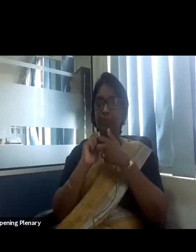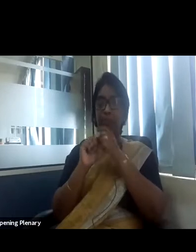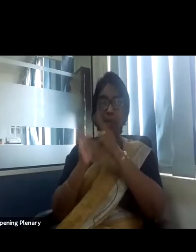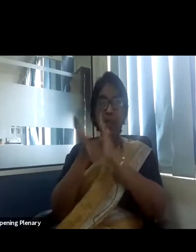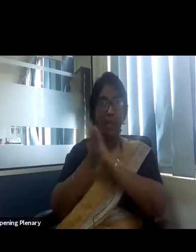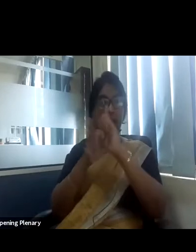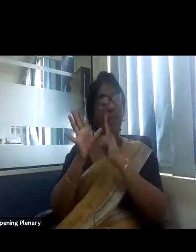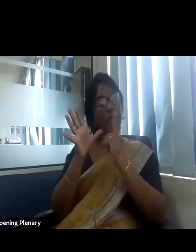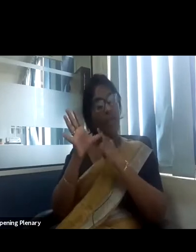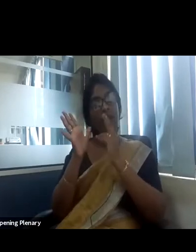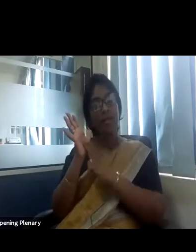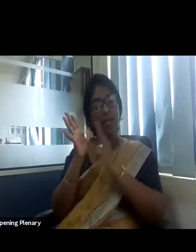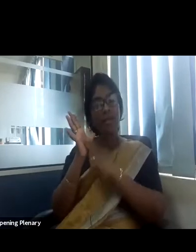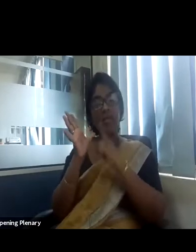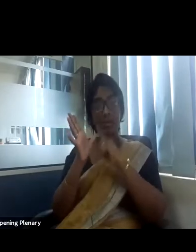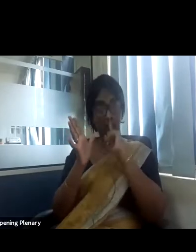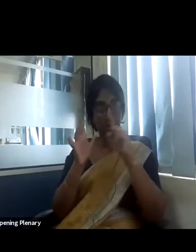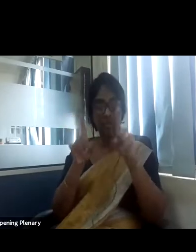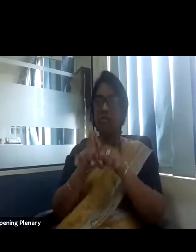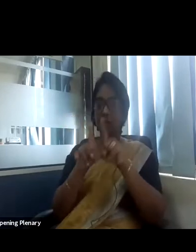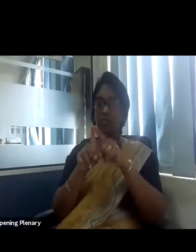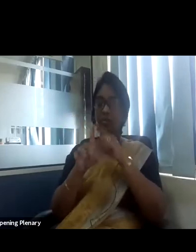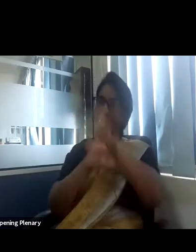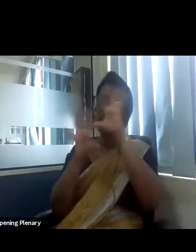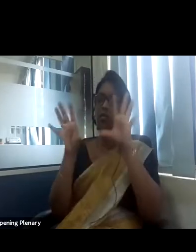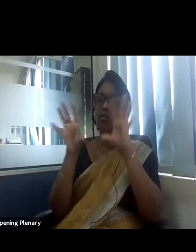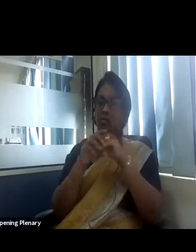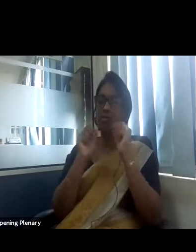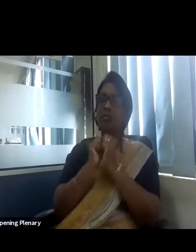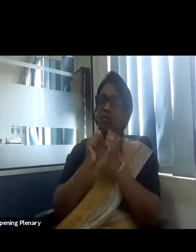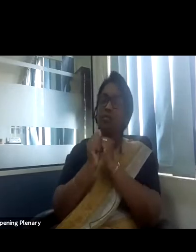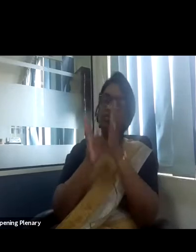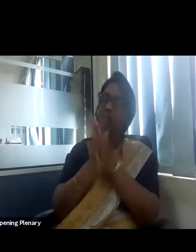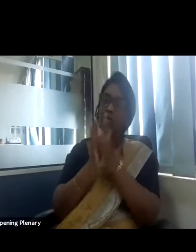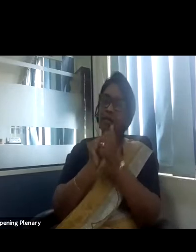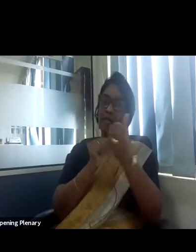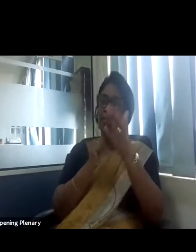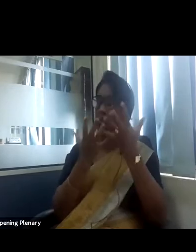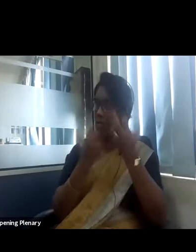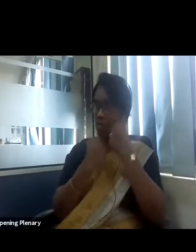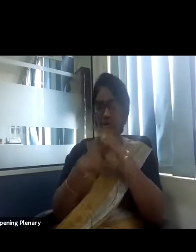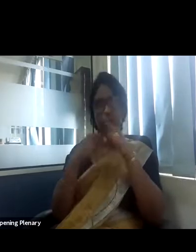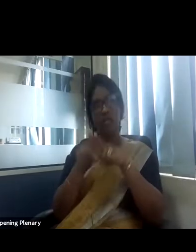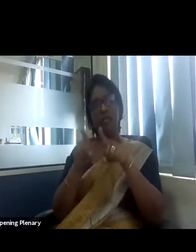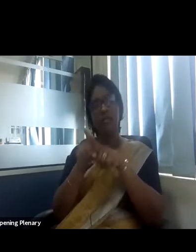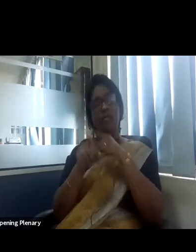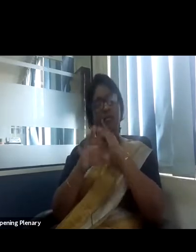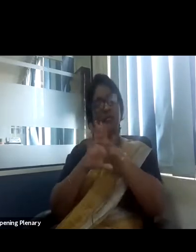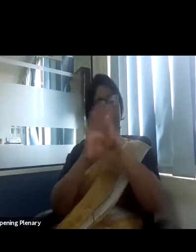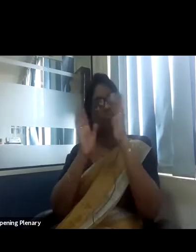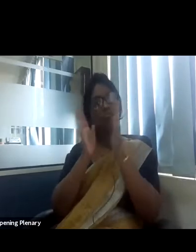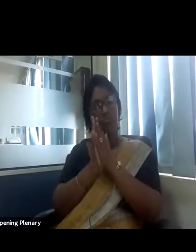invitation to collaboration. It must start with collaboration. The science is very clear. We see every day on opening the newspapers, we see